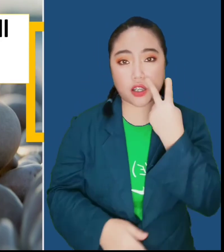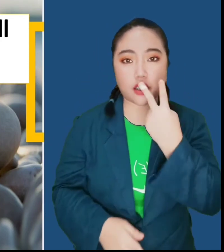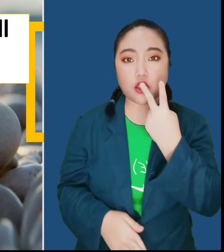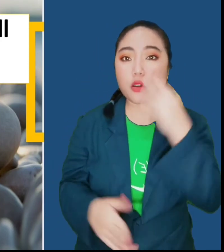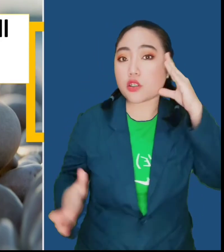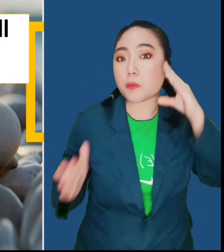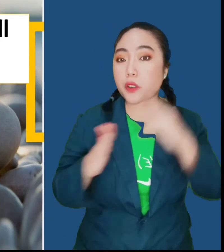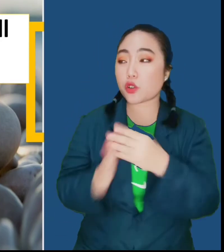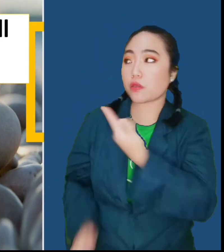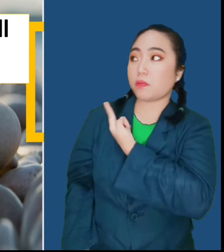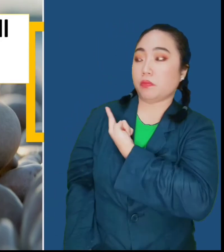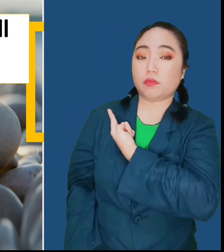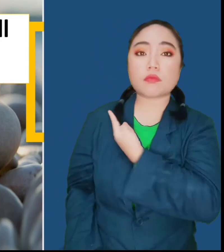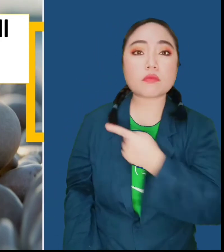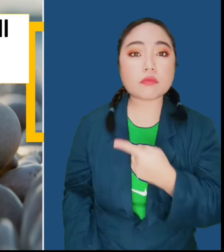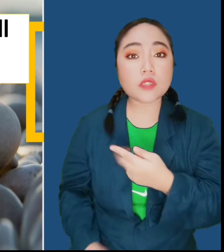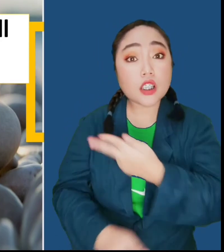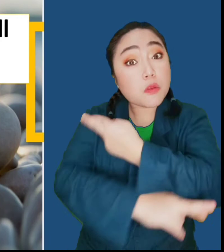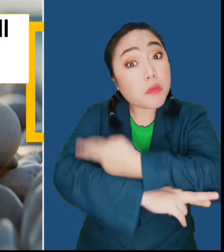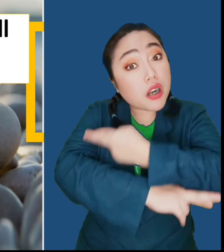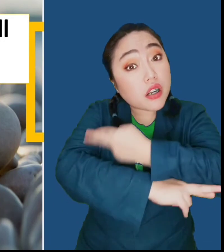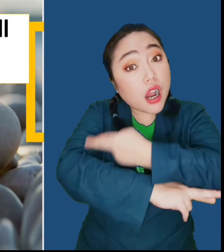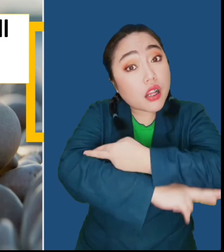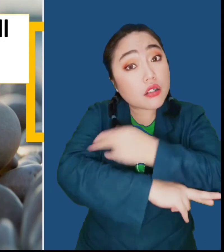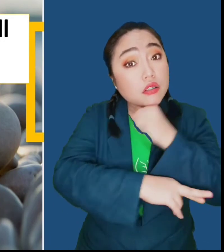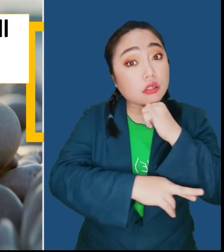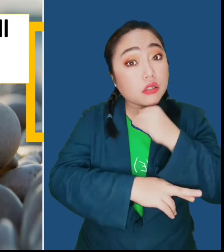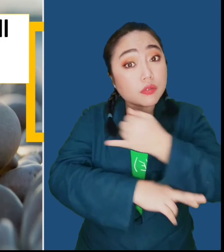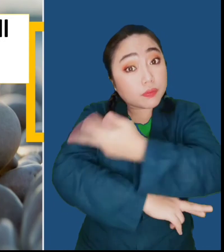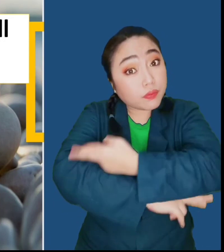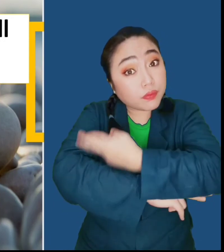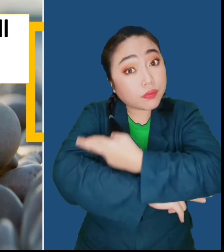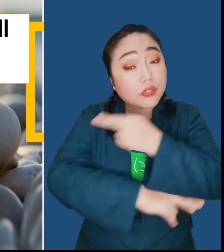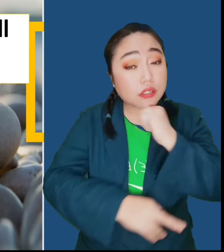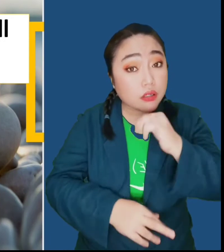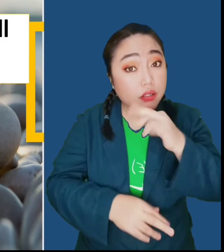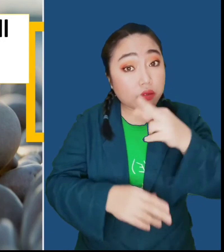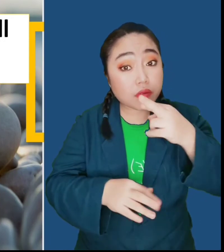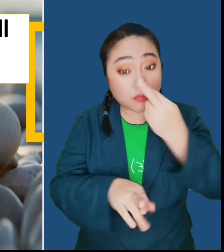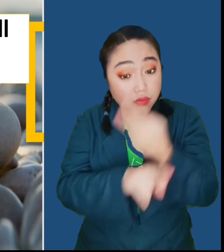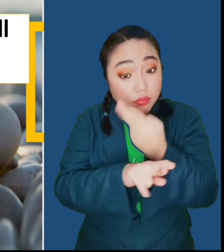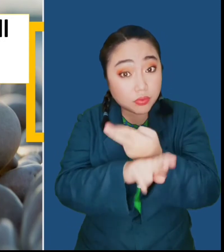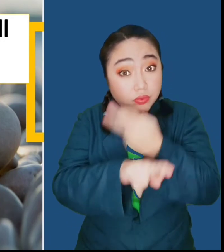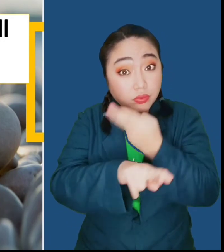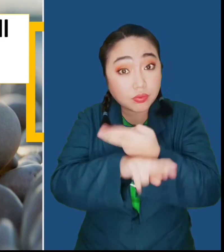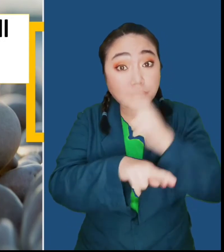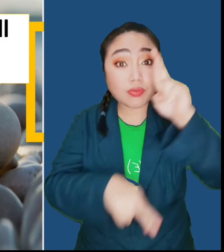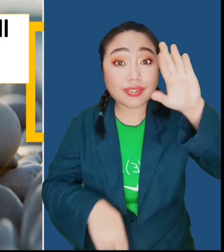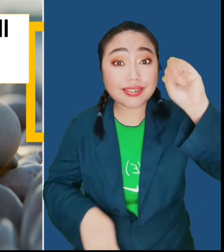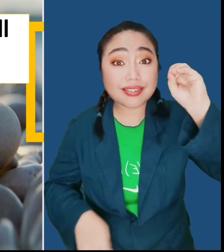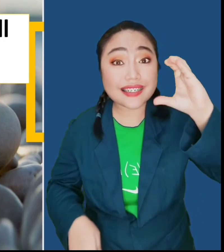Look at the picture of the rock. It's at rest, right? The